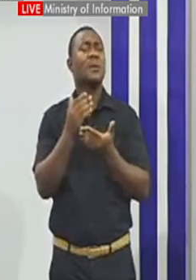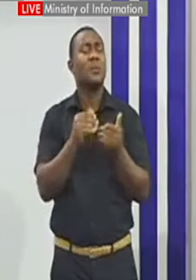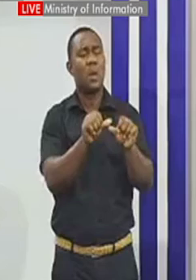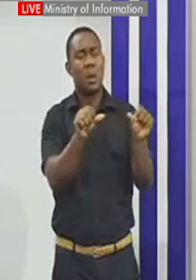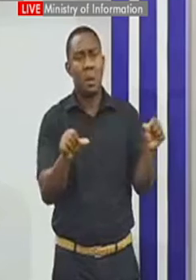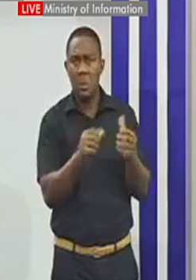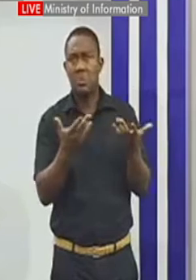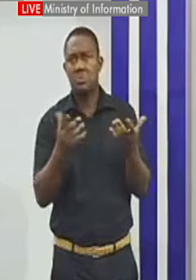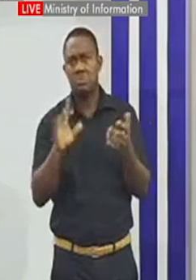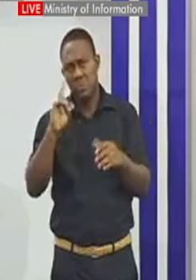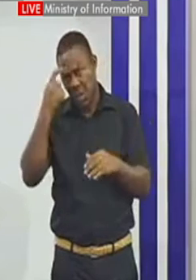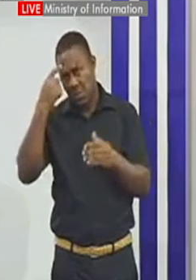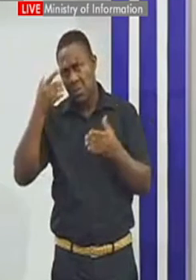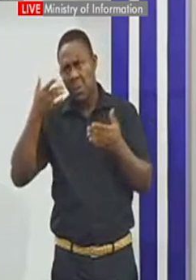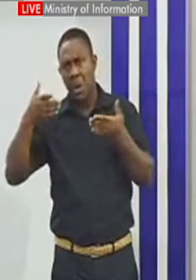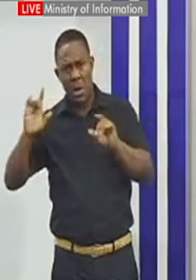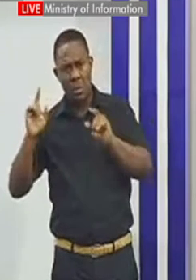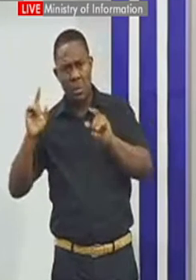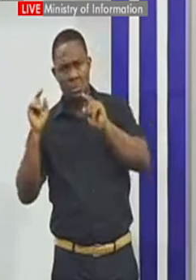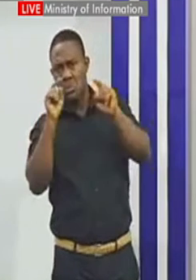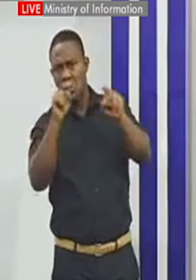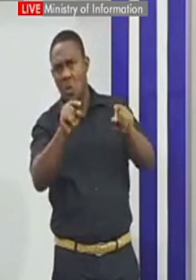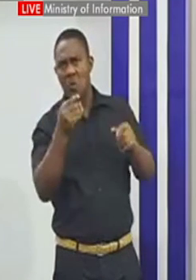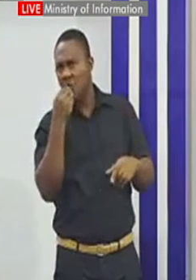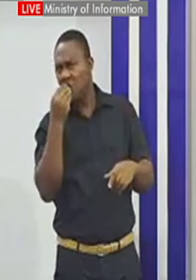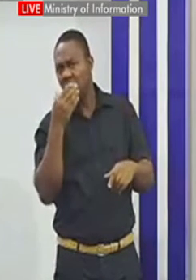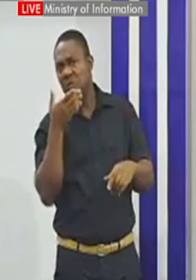we have tried to provide some quantities of these